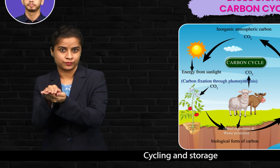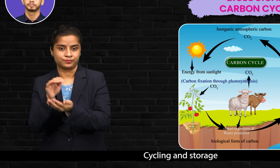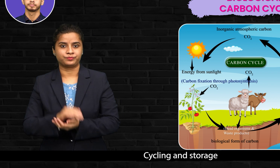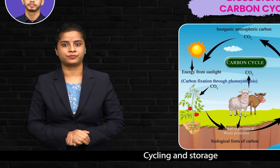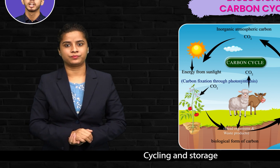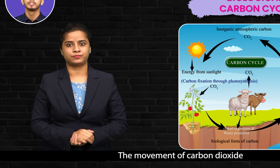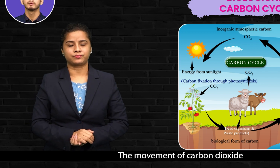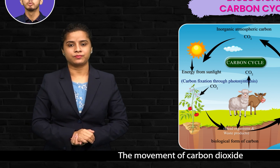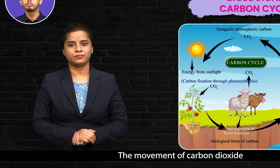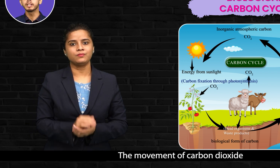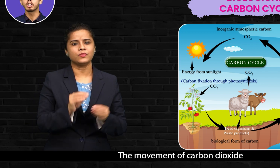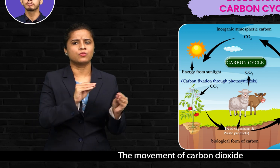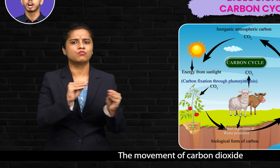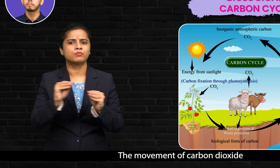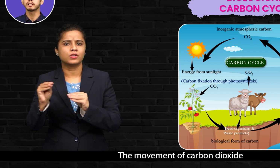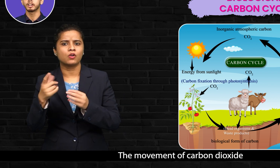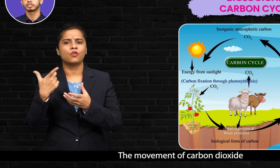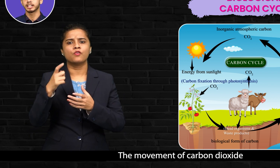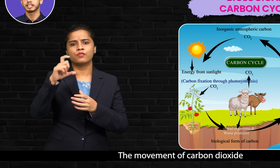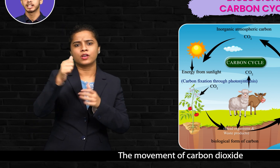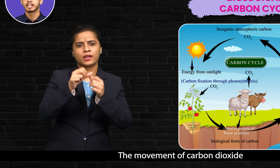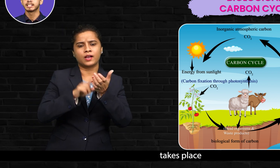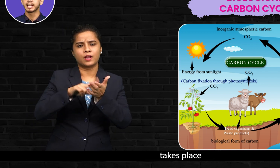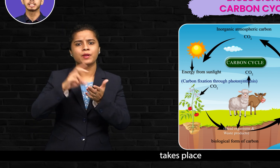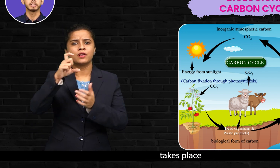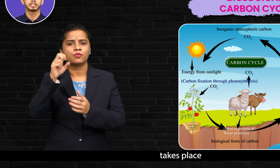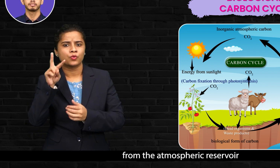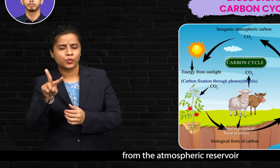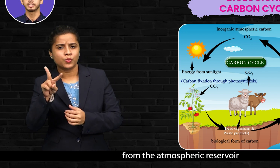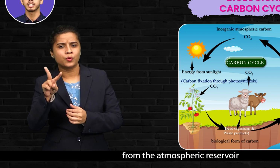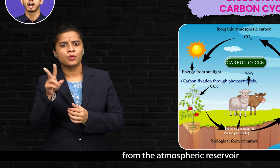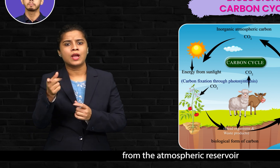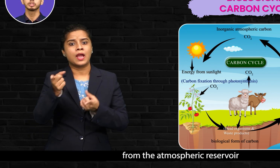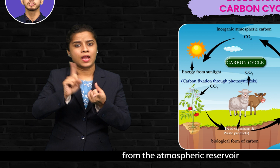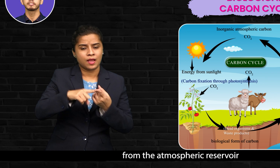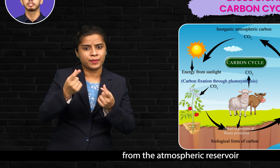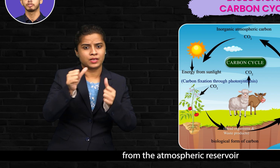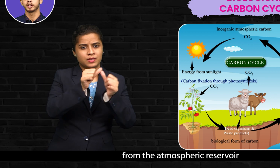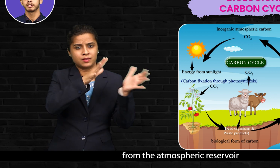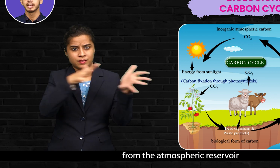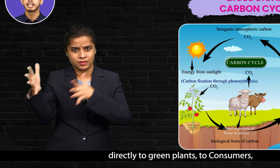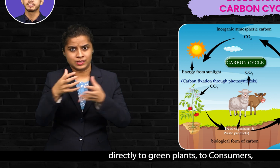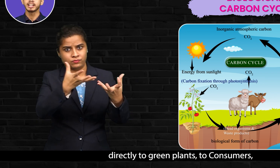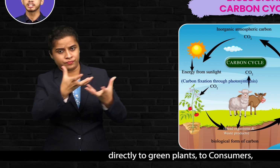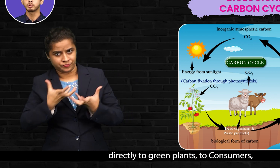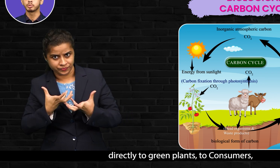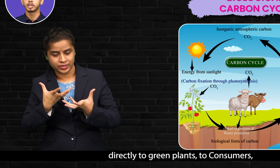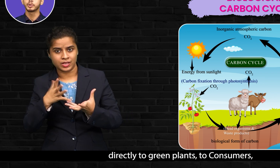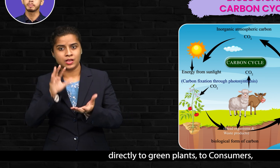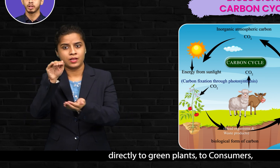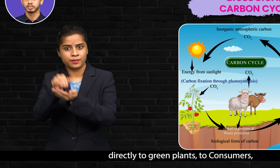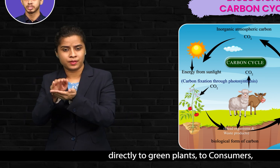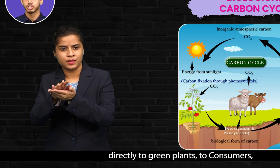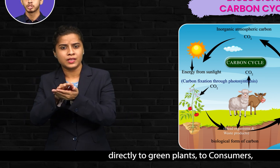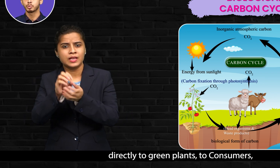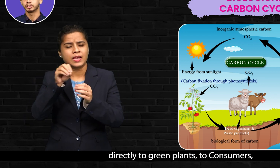storage. The movement of carbon dioxide takes place from the atmospheric reservoir directly to